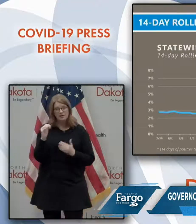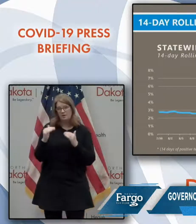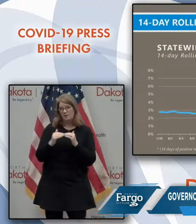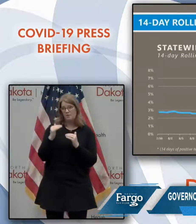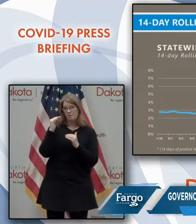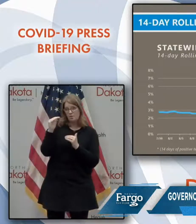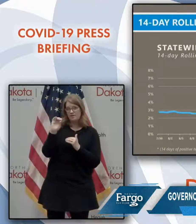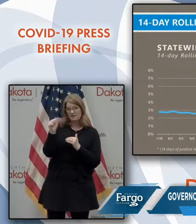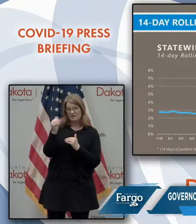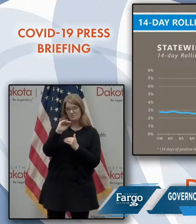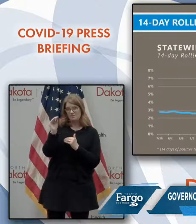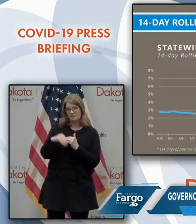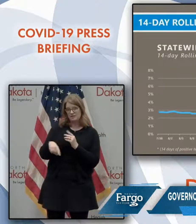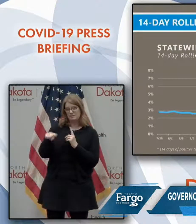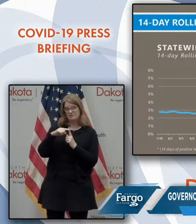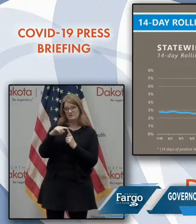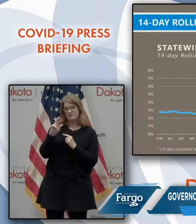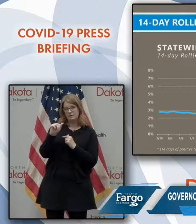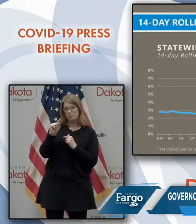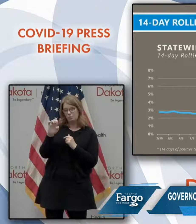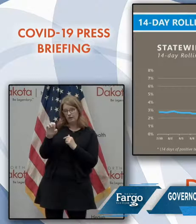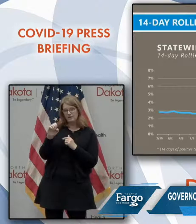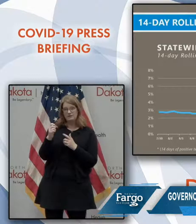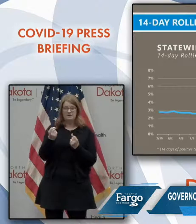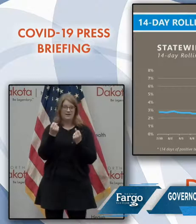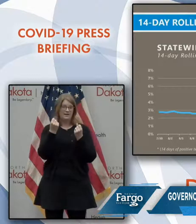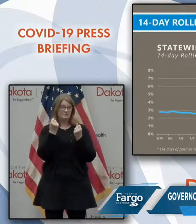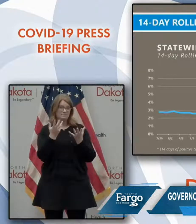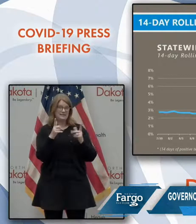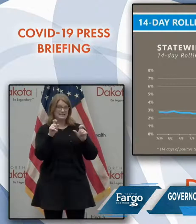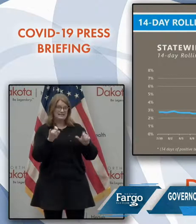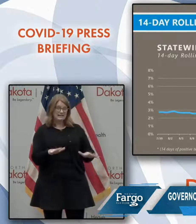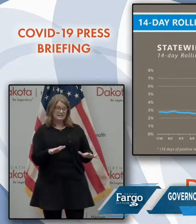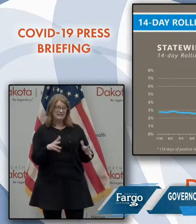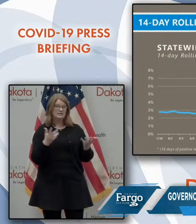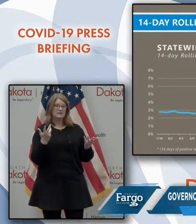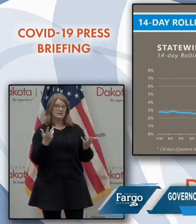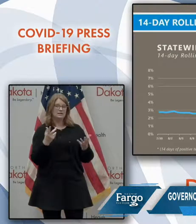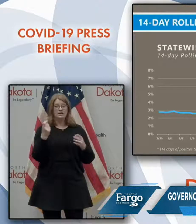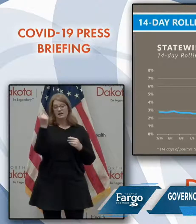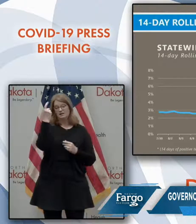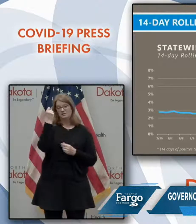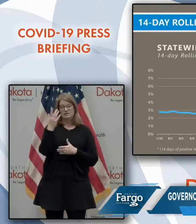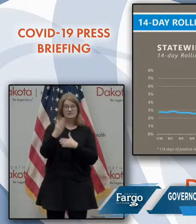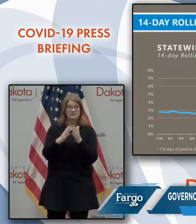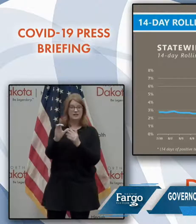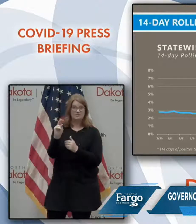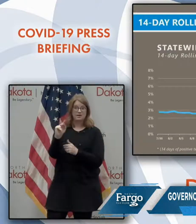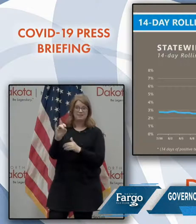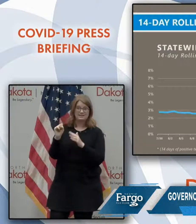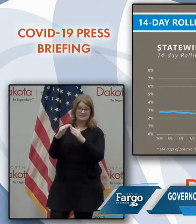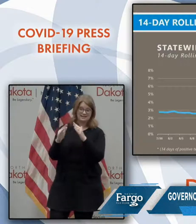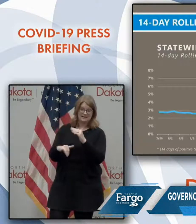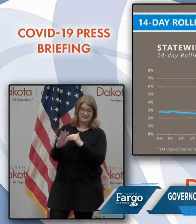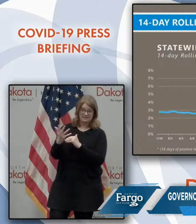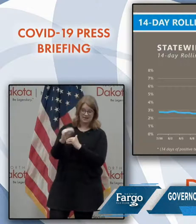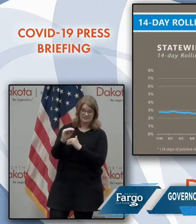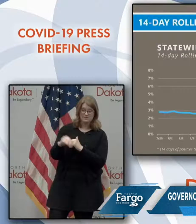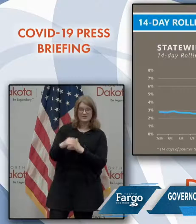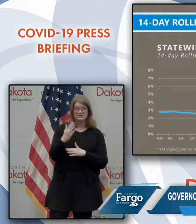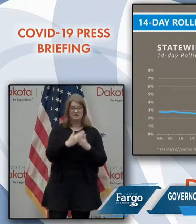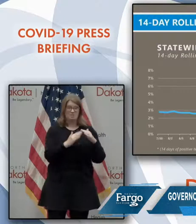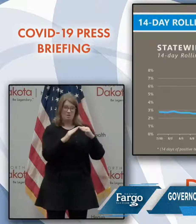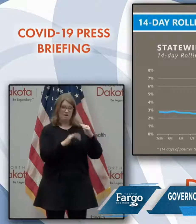10% positivity rate and quite a bit of testing. And we've got some counties that have got under 5% and some even under